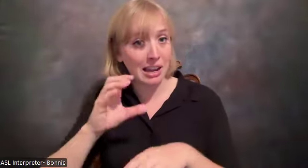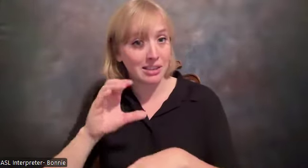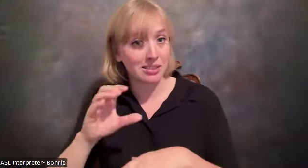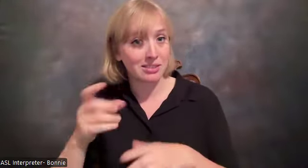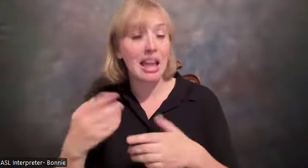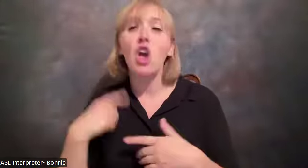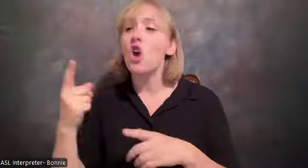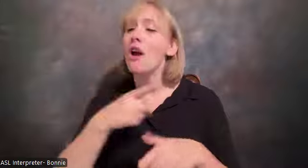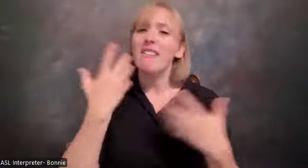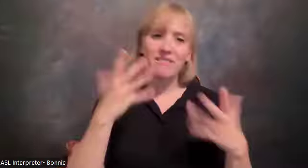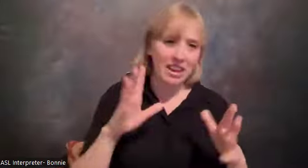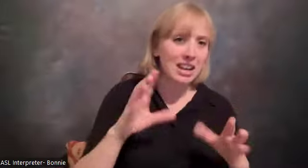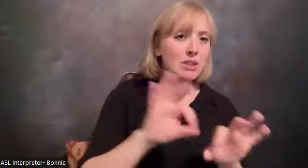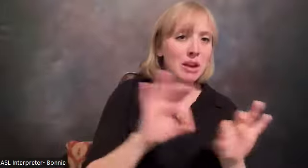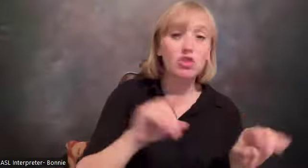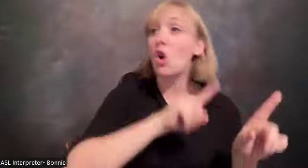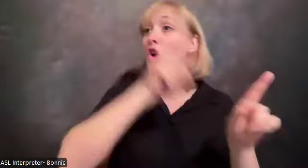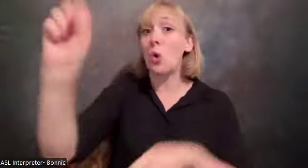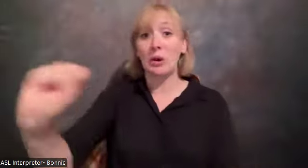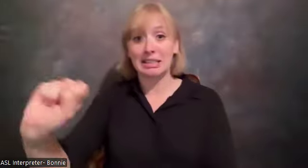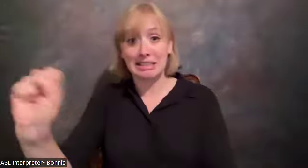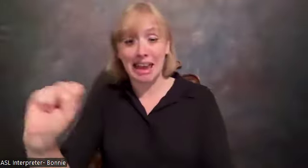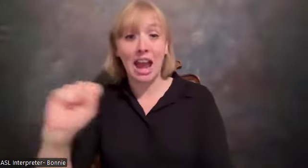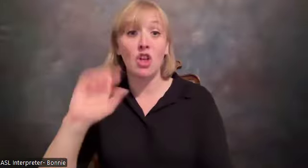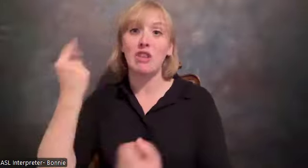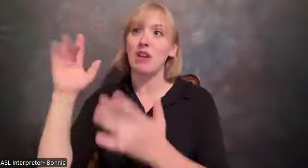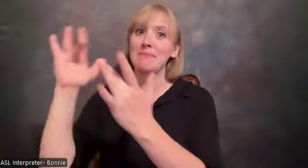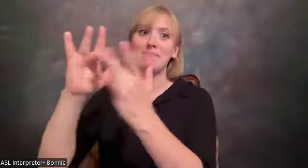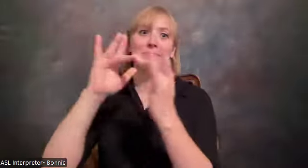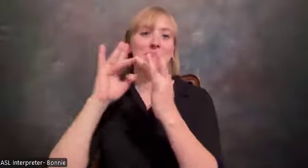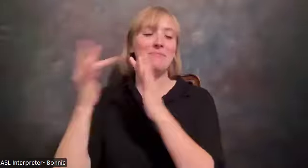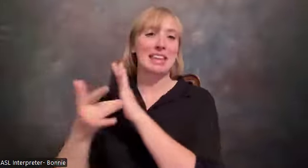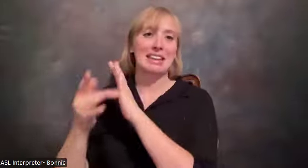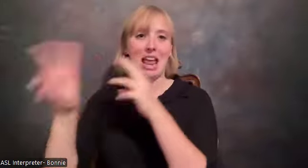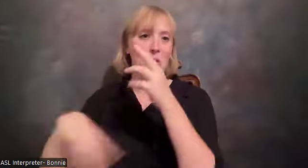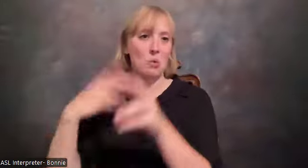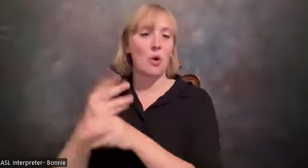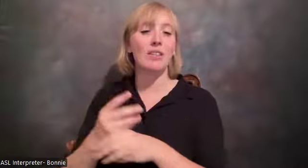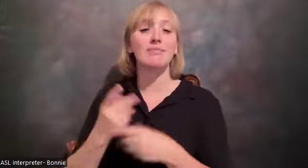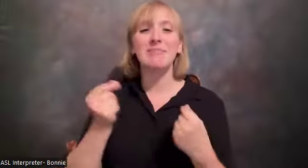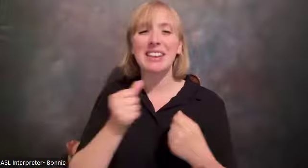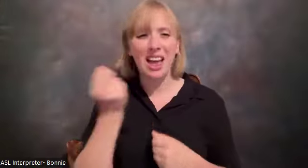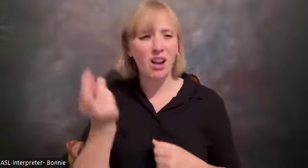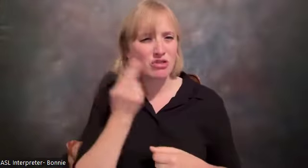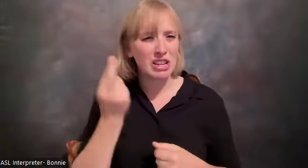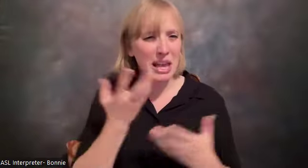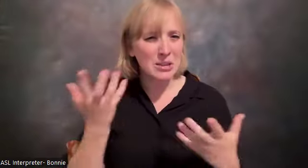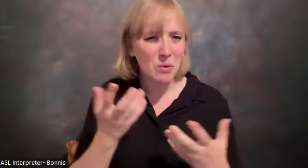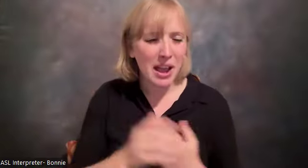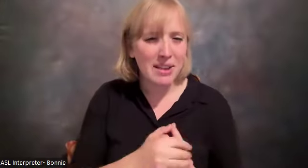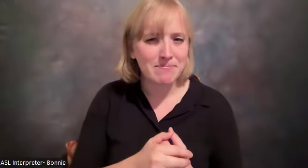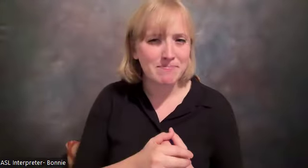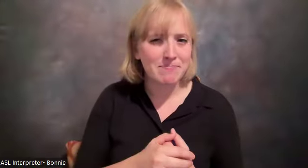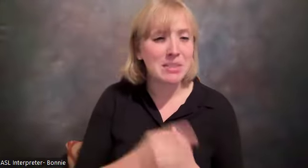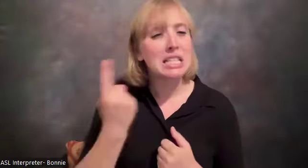back to Seattle and use all of my family contacts in the tech world. That's what my plan was. But what I didn't really realize is that there was something seriously